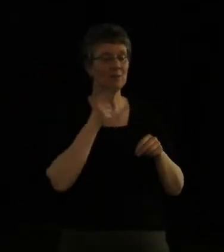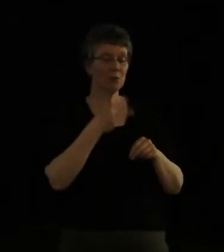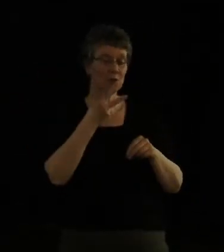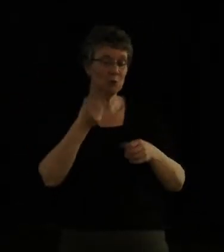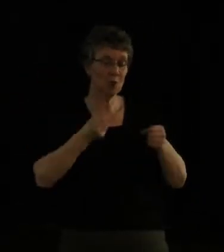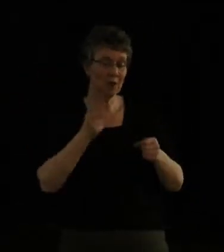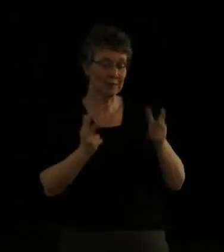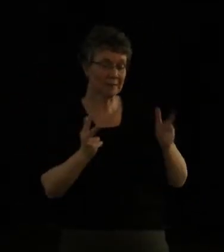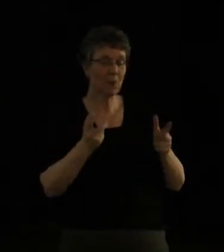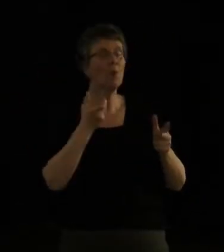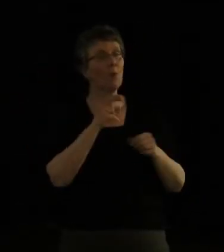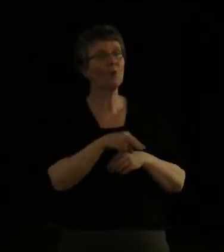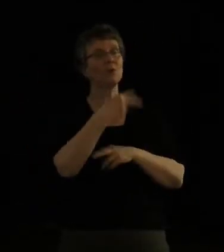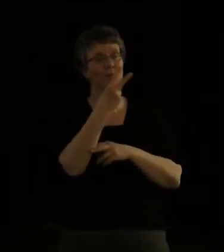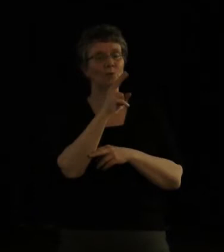And this is the Rick Hansen Center, an